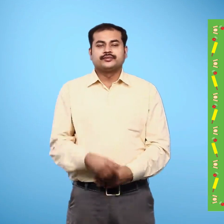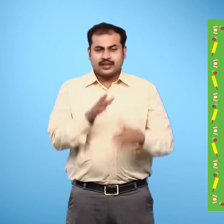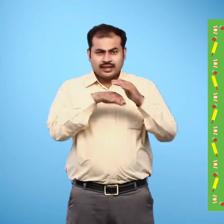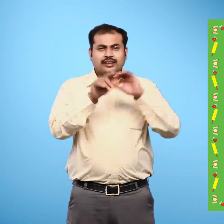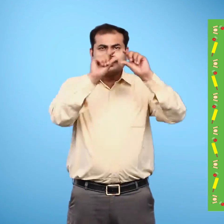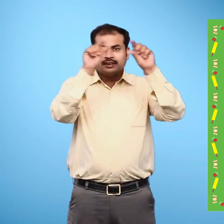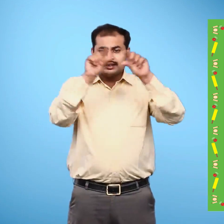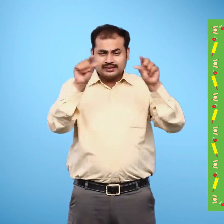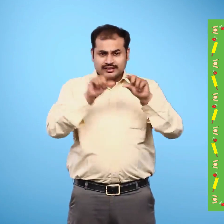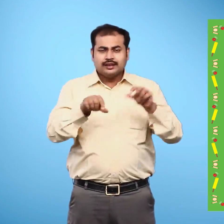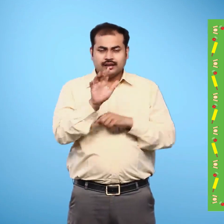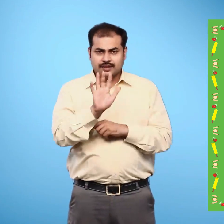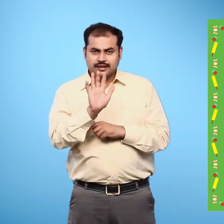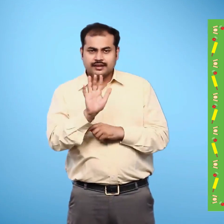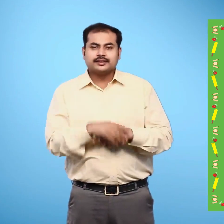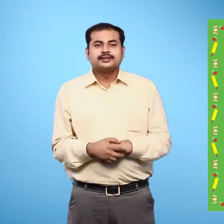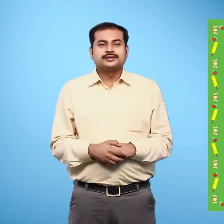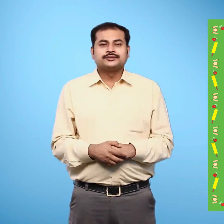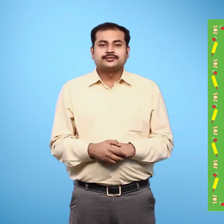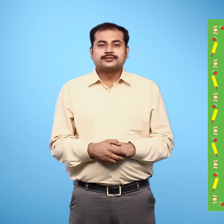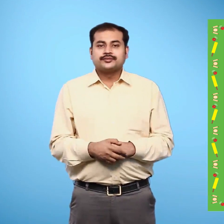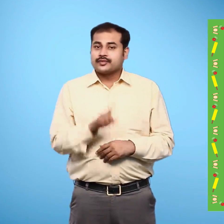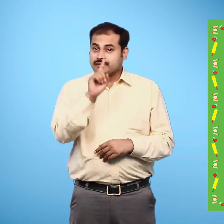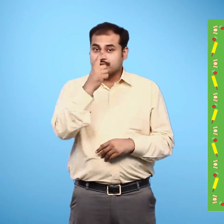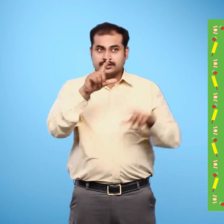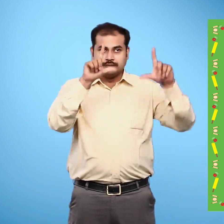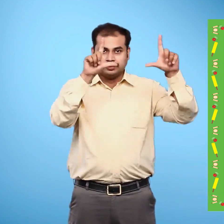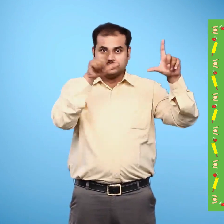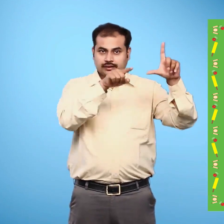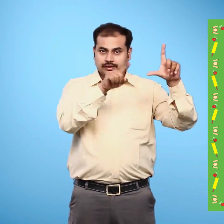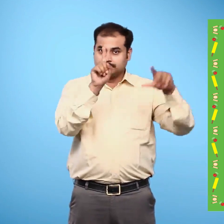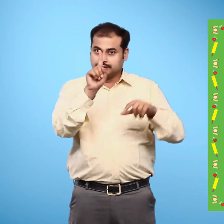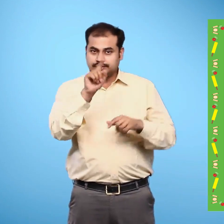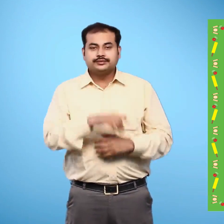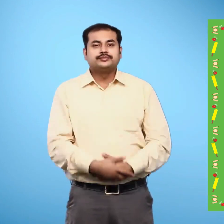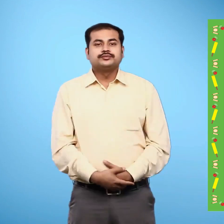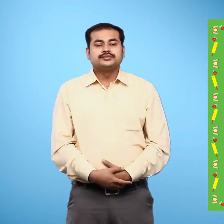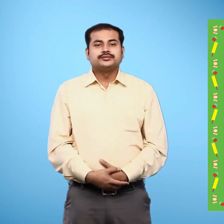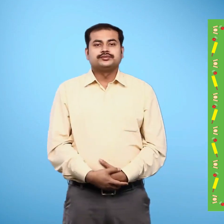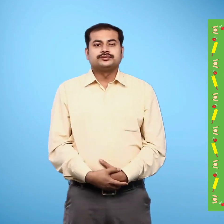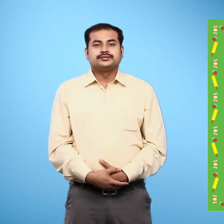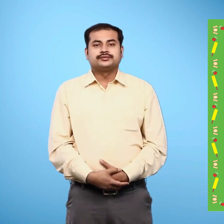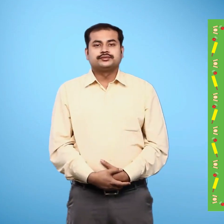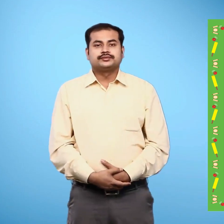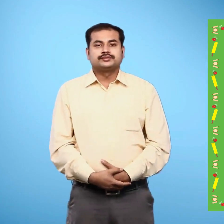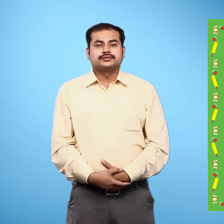Each picture has some text. Let's start with the description of picture 1. Picture